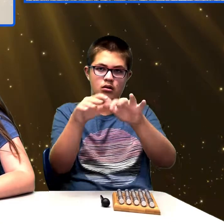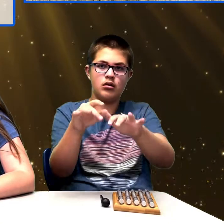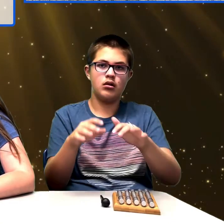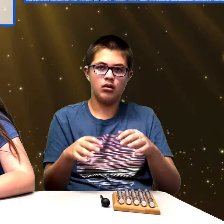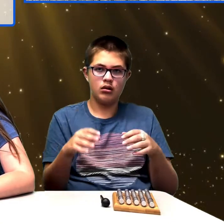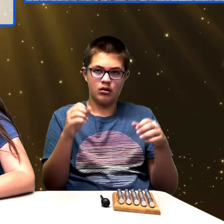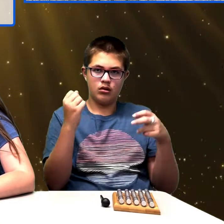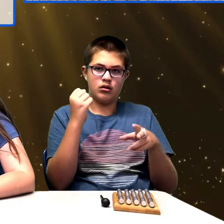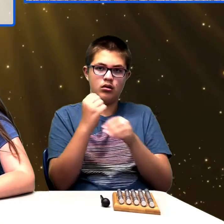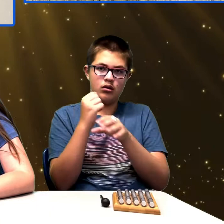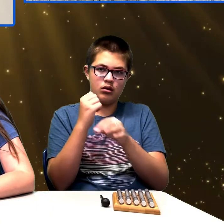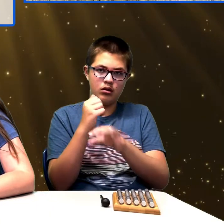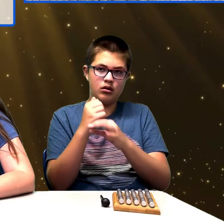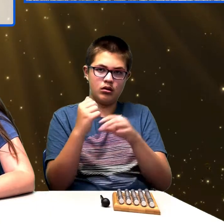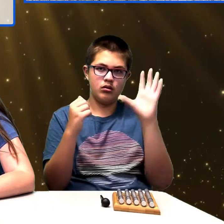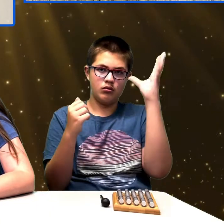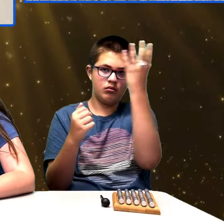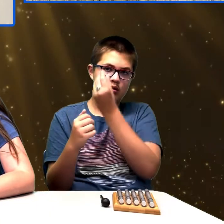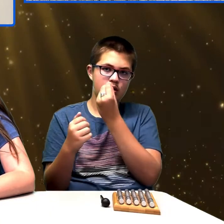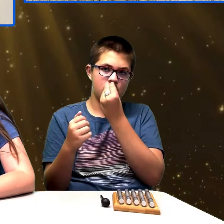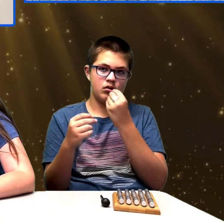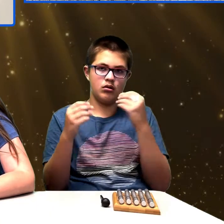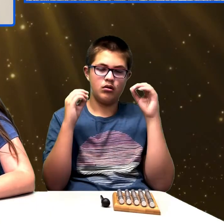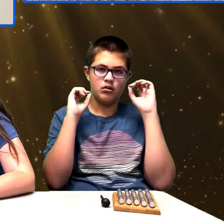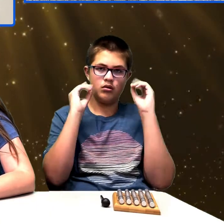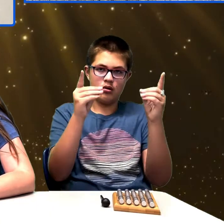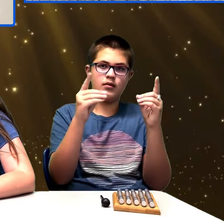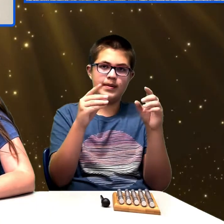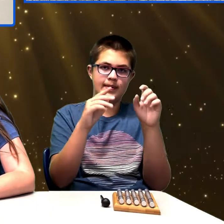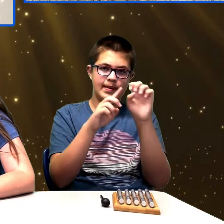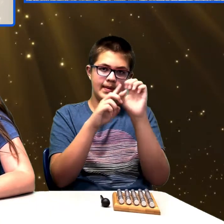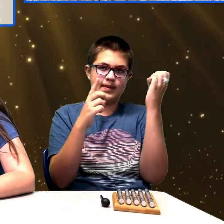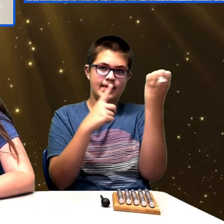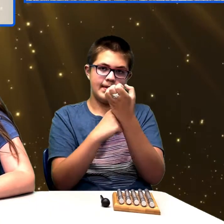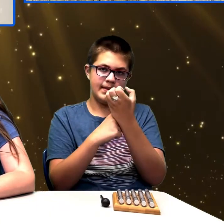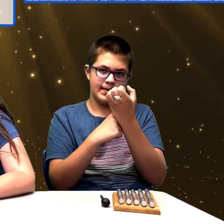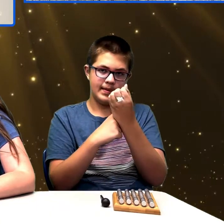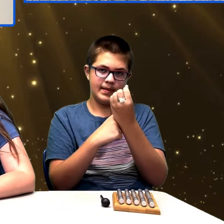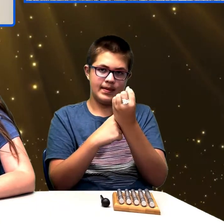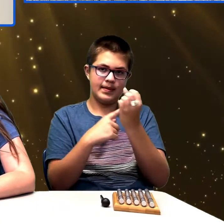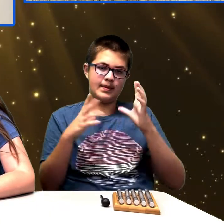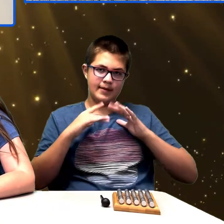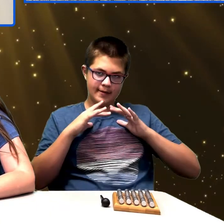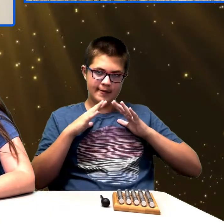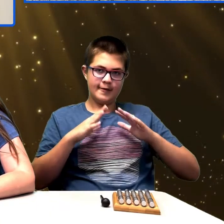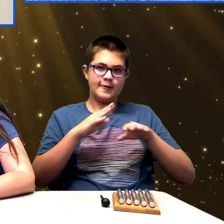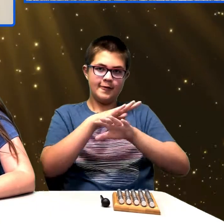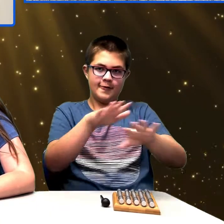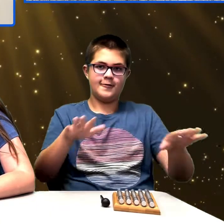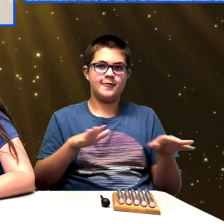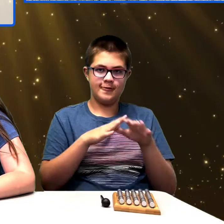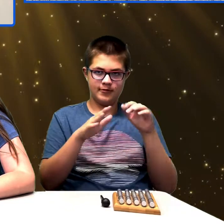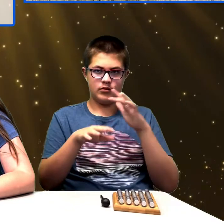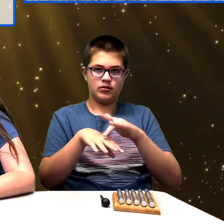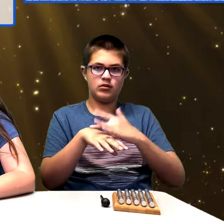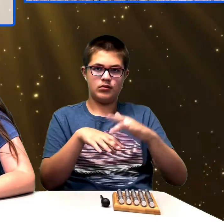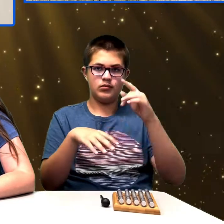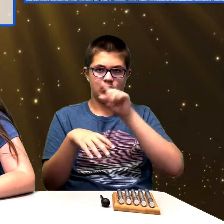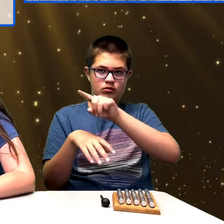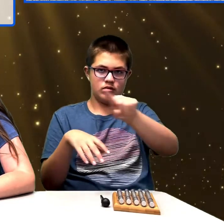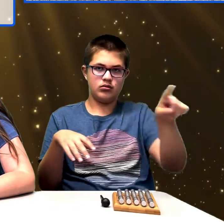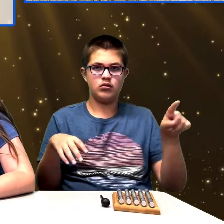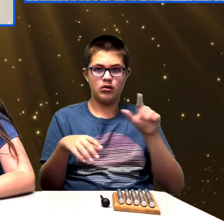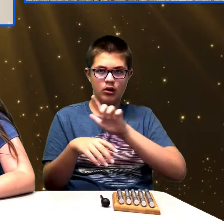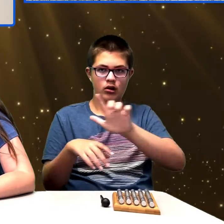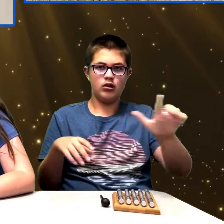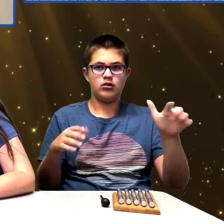expanding this beautiful educational environmental feature that is available for everyone to